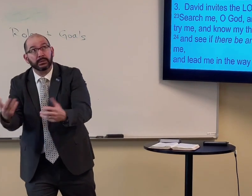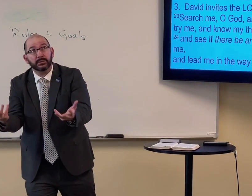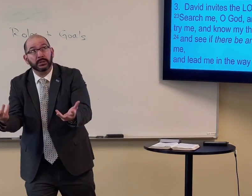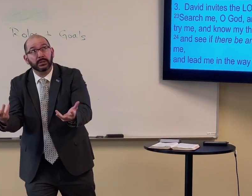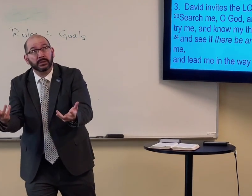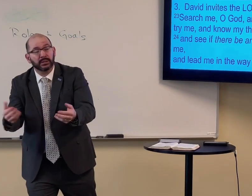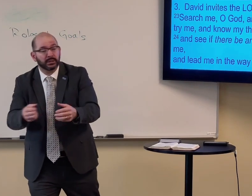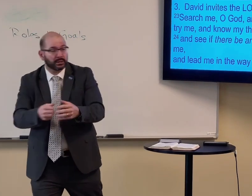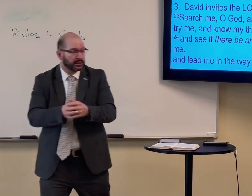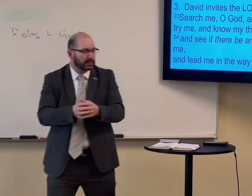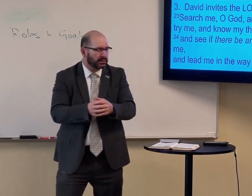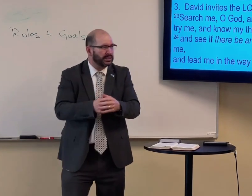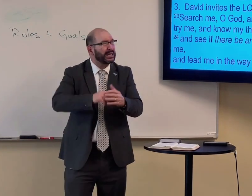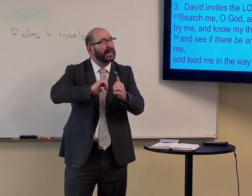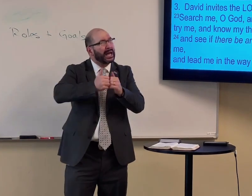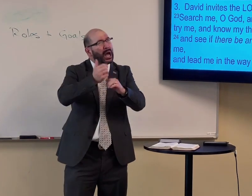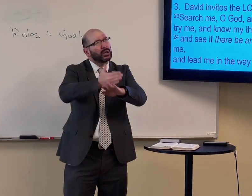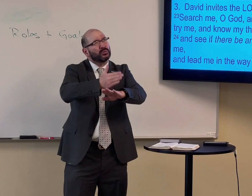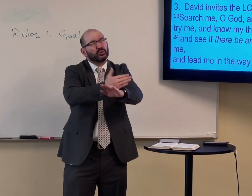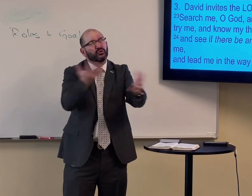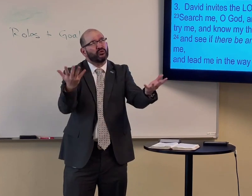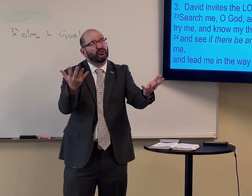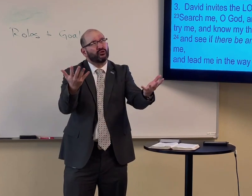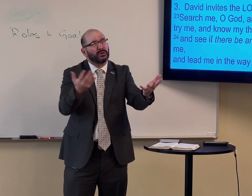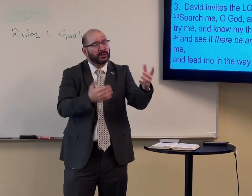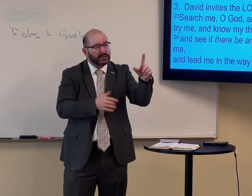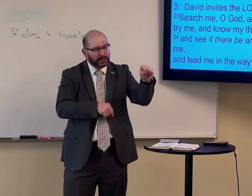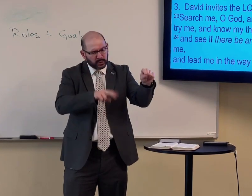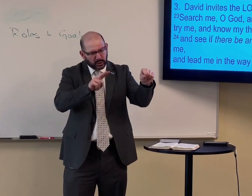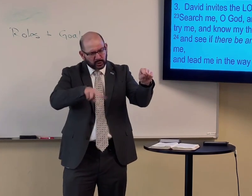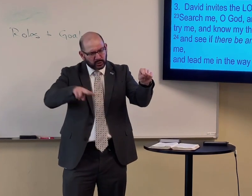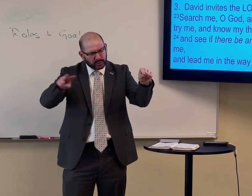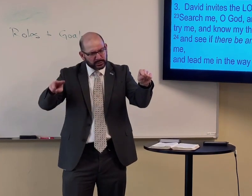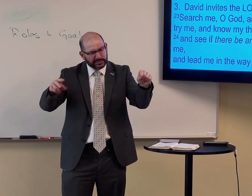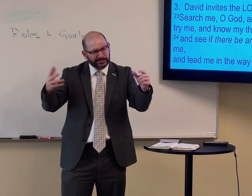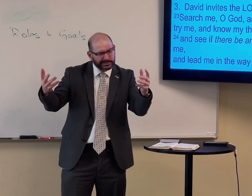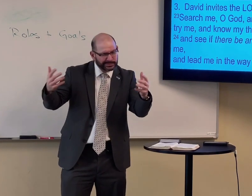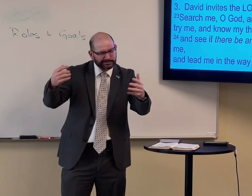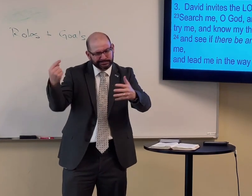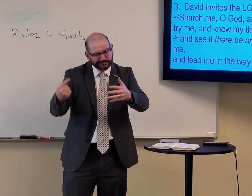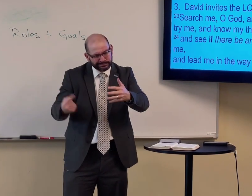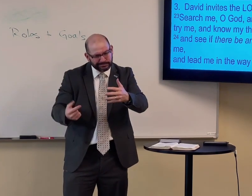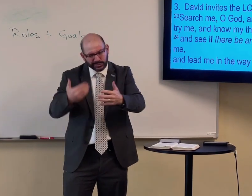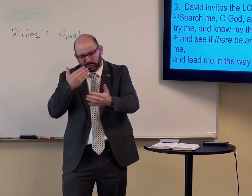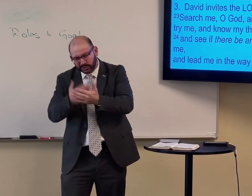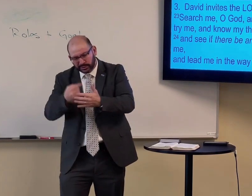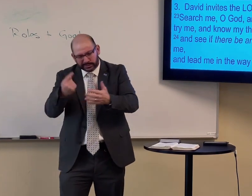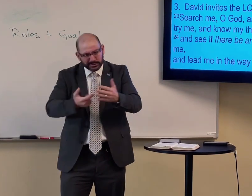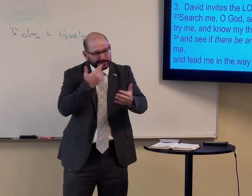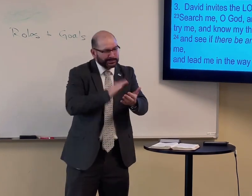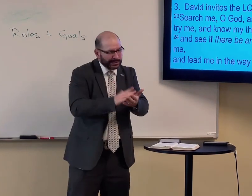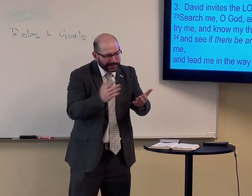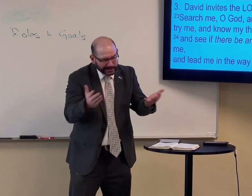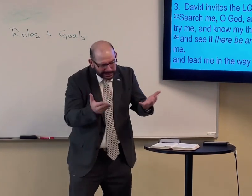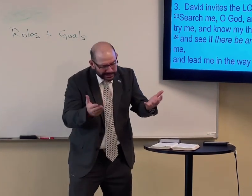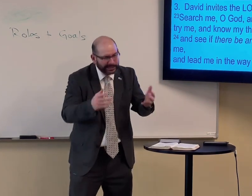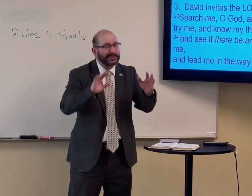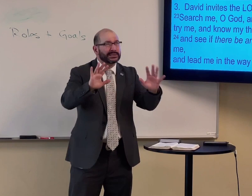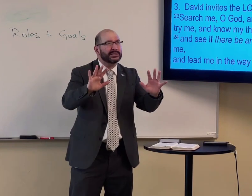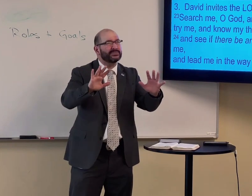My time, how do I manage it? How do I improve? How do I improve on 2022? The good stuff and the